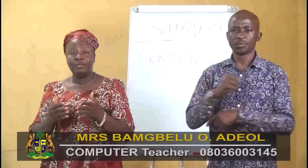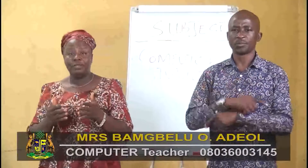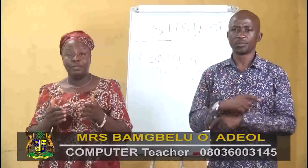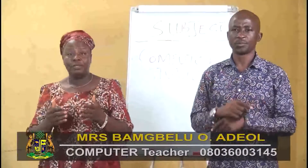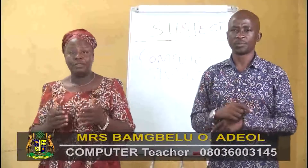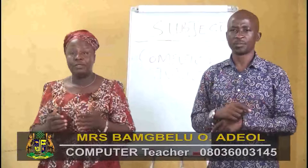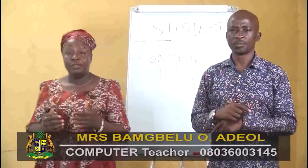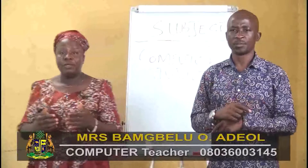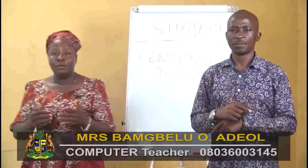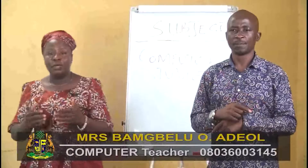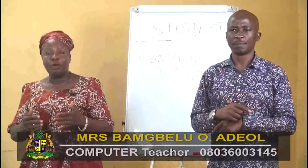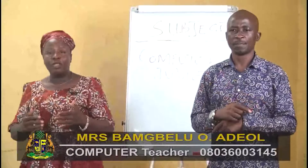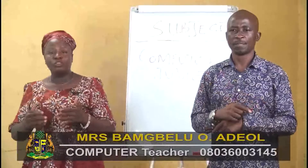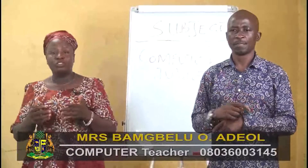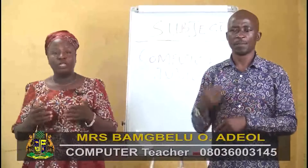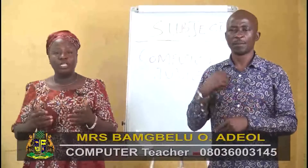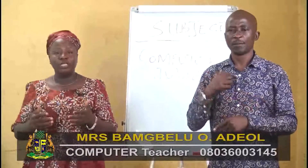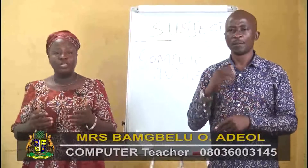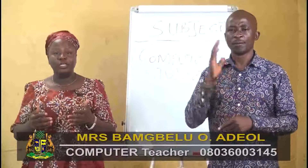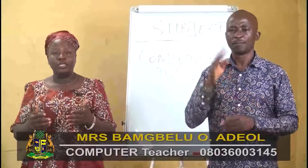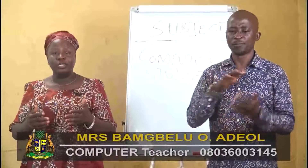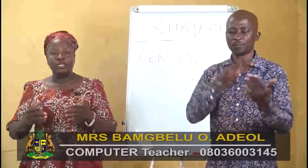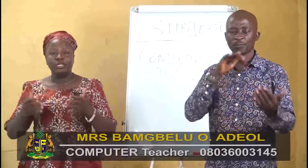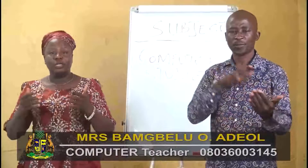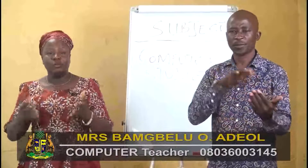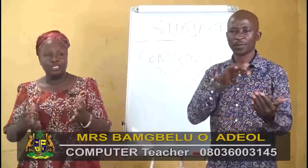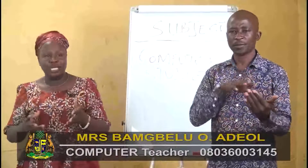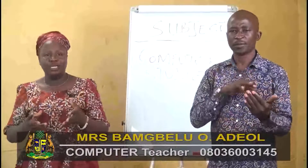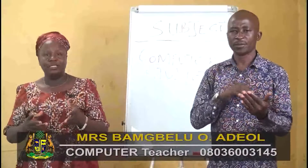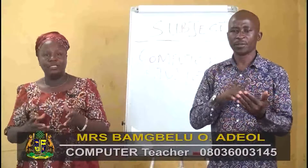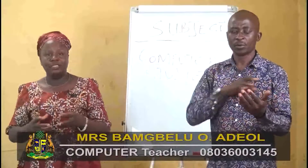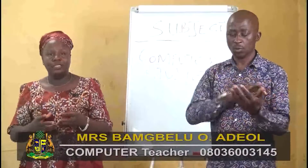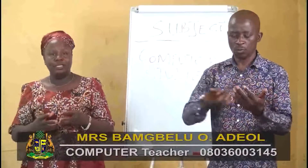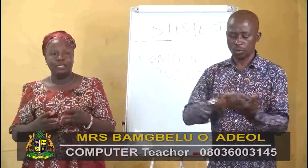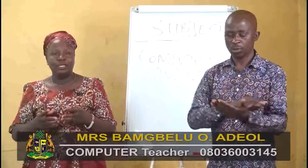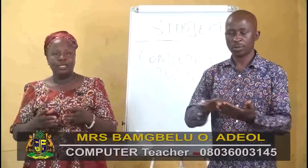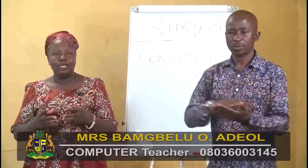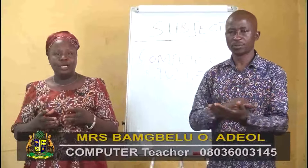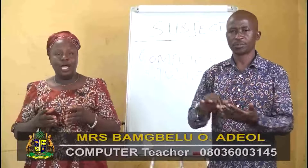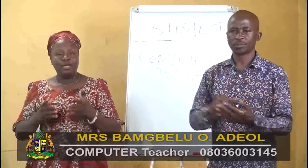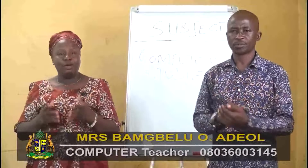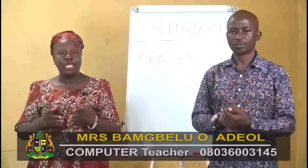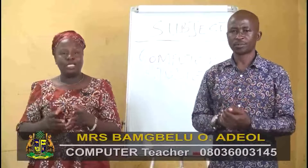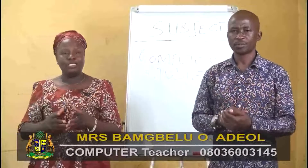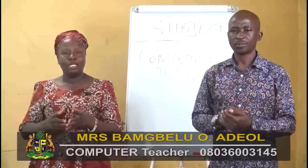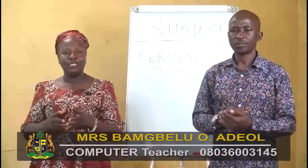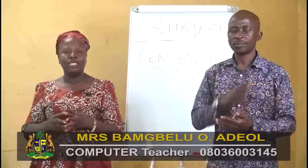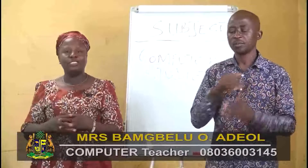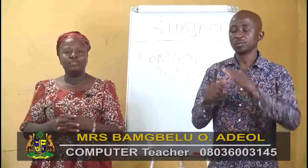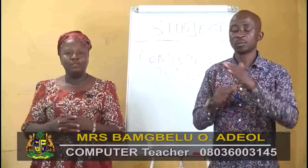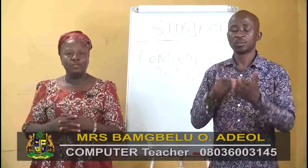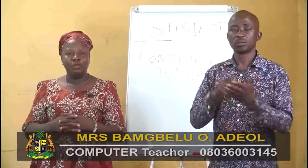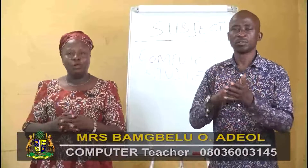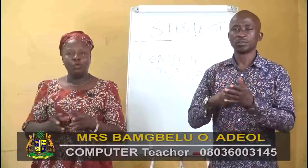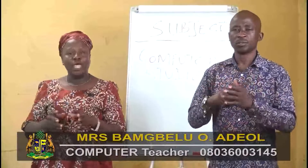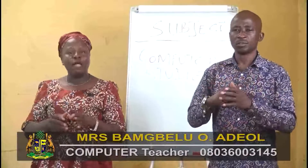Today, we are going to study computer. And under this